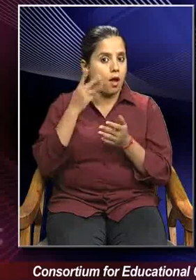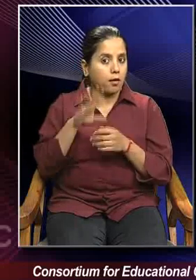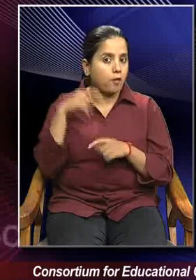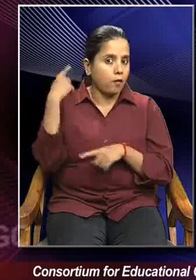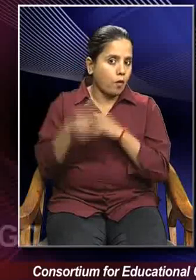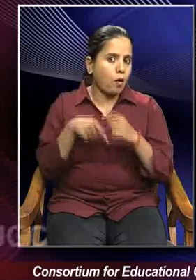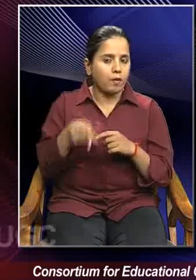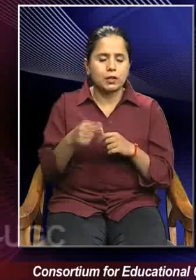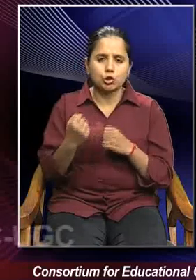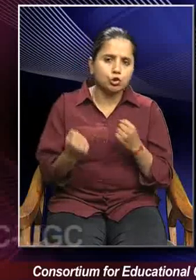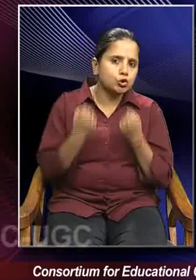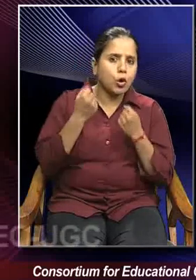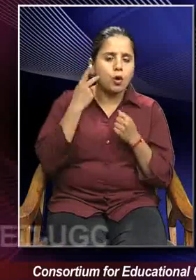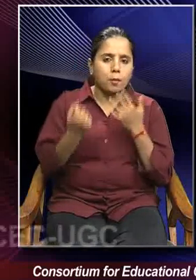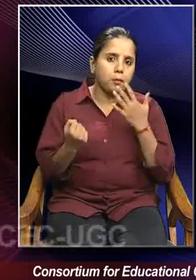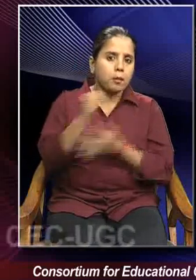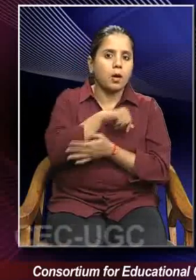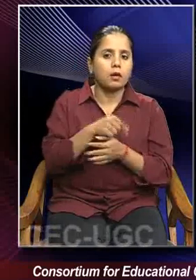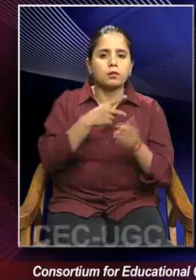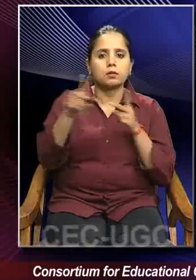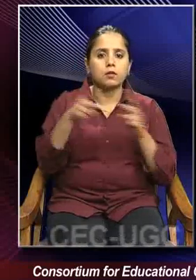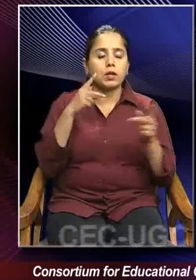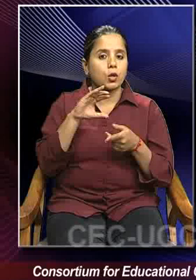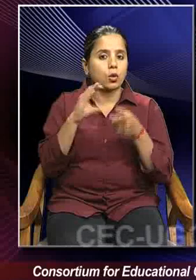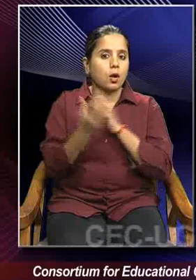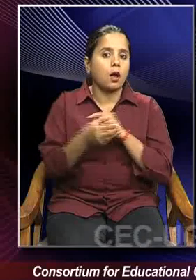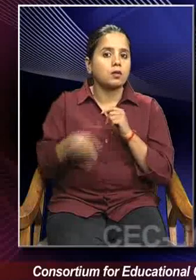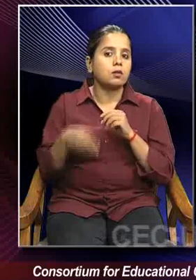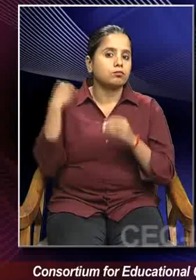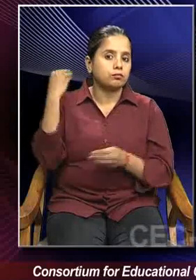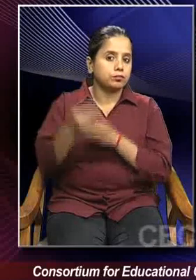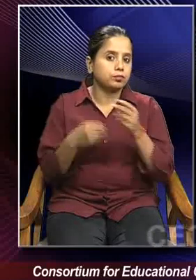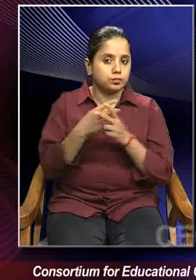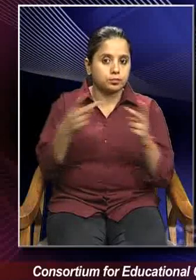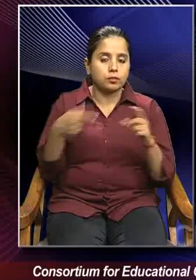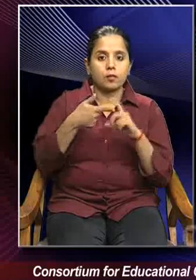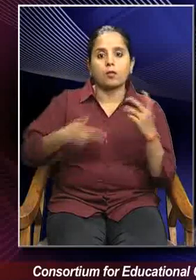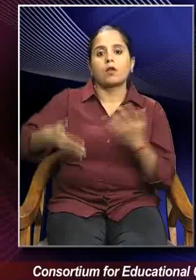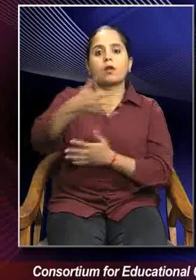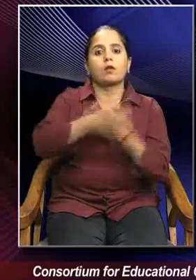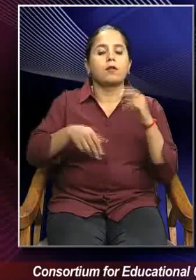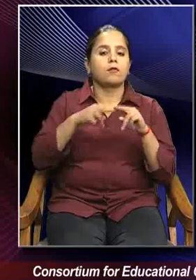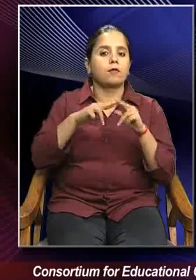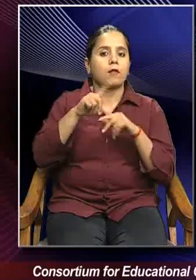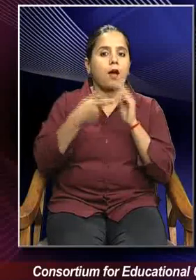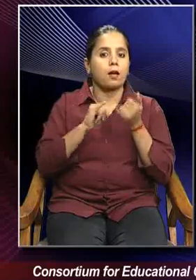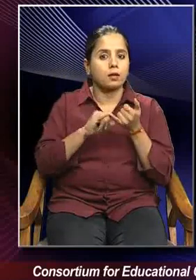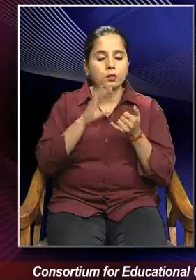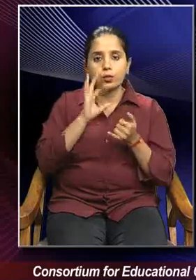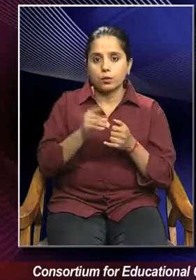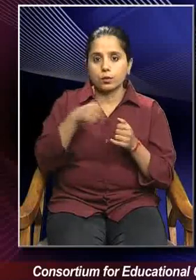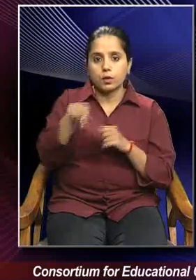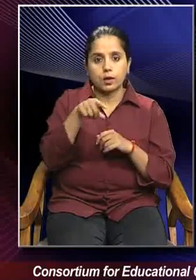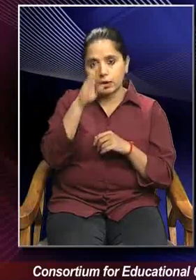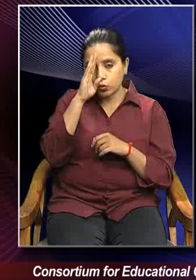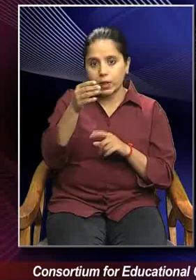the strong priority on the distinctive cultural heritage, the environmental factors which have a